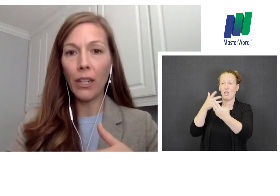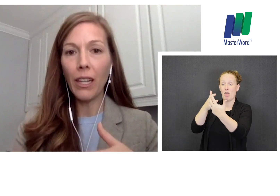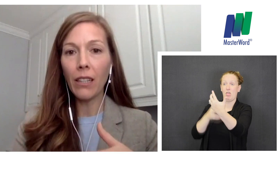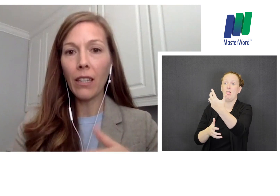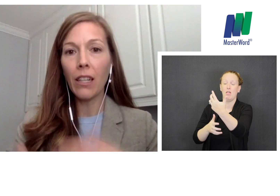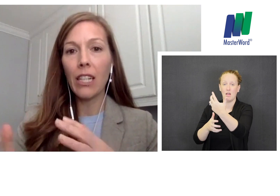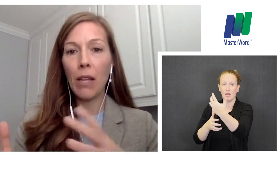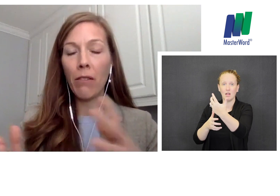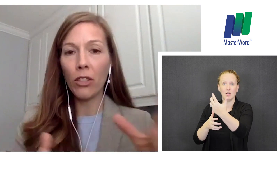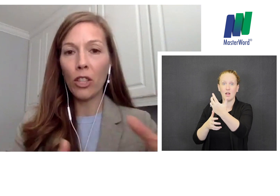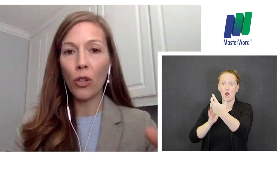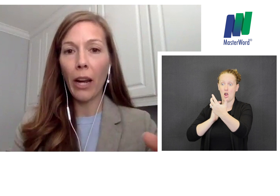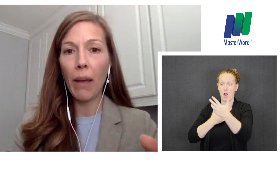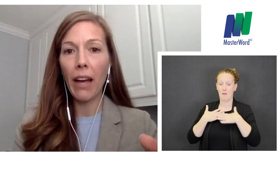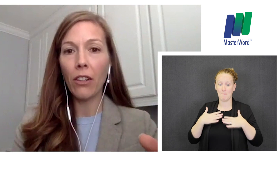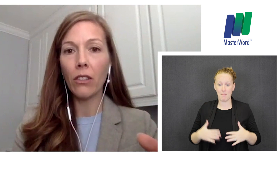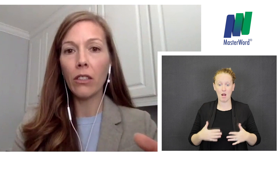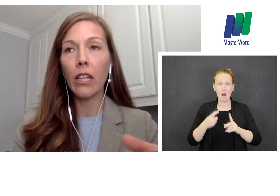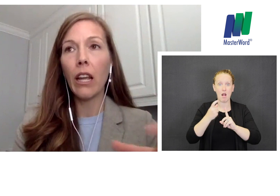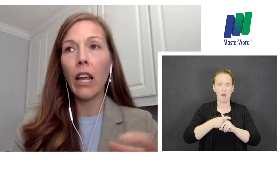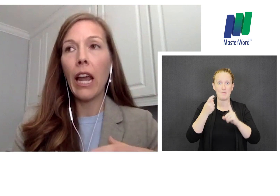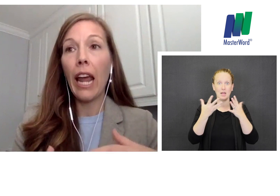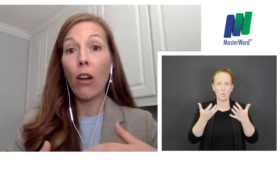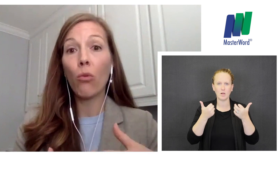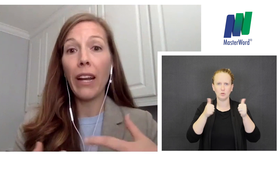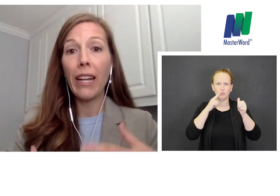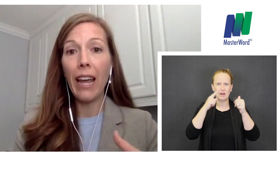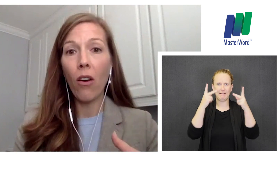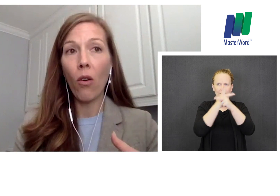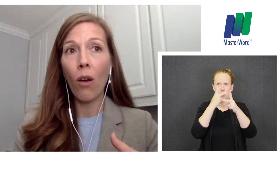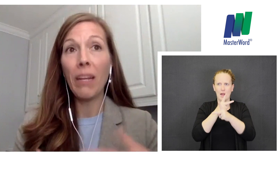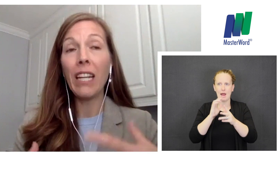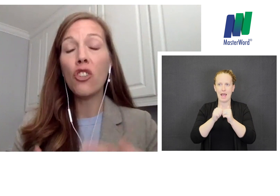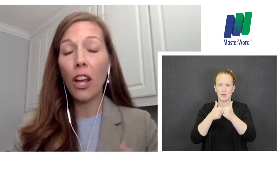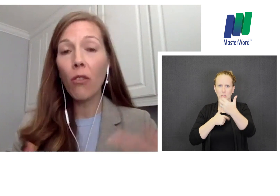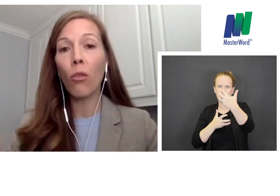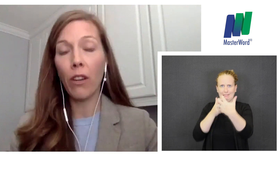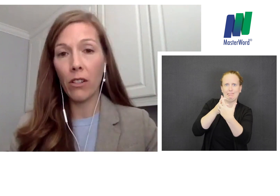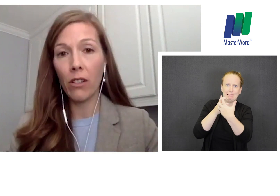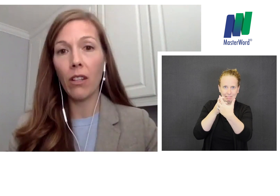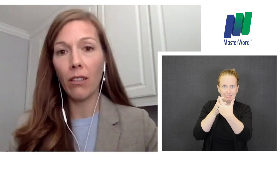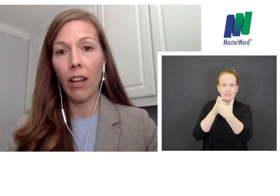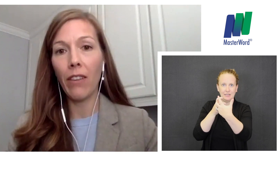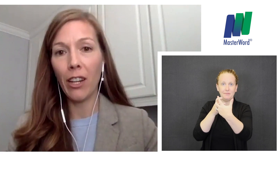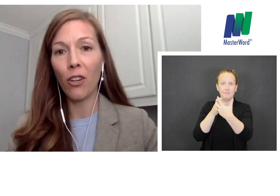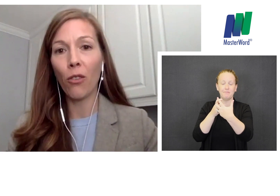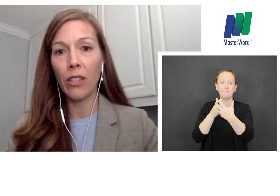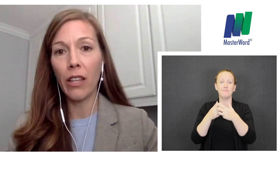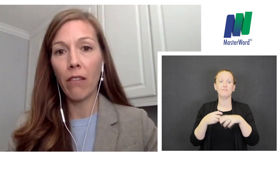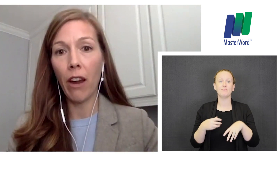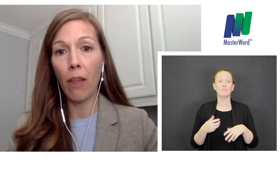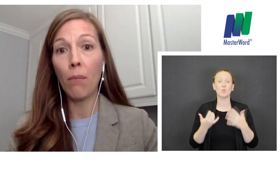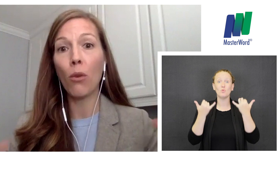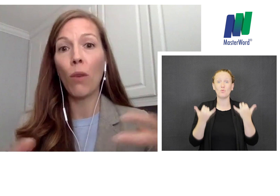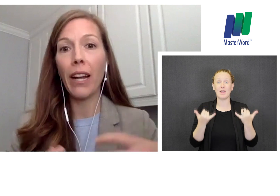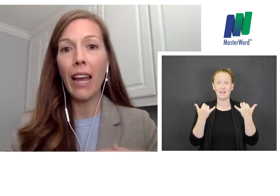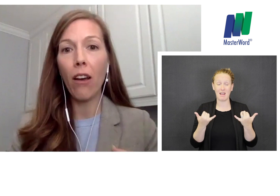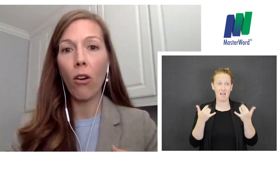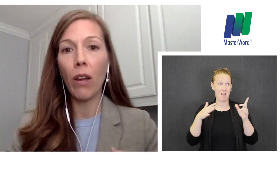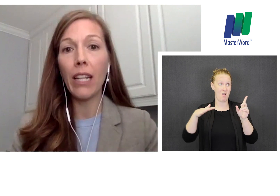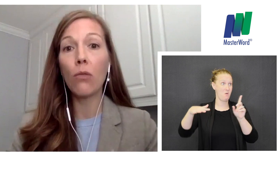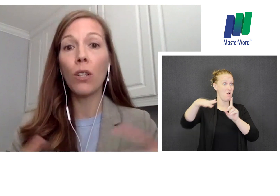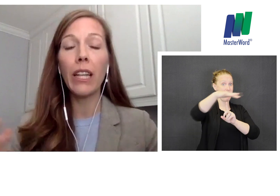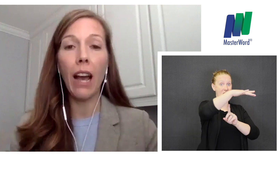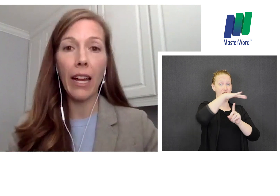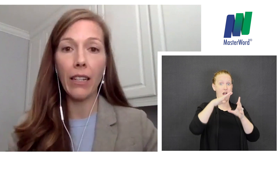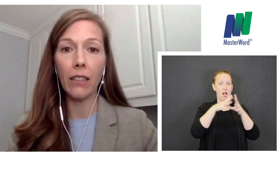to predict, to be able to track patterns. And right now, I mean, in general, there's a lot of incongruence in the environment, but right